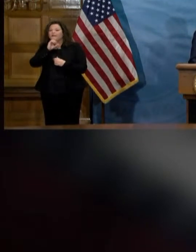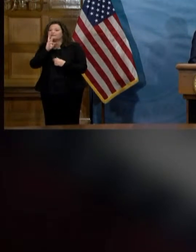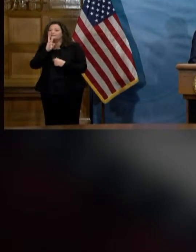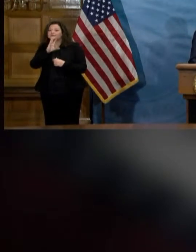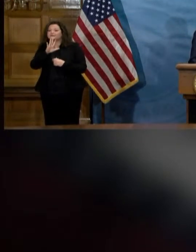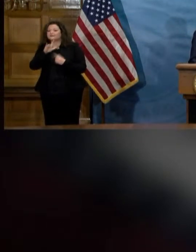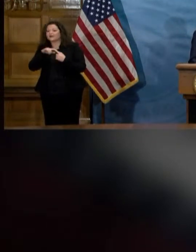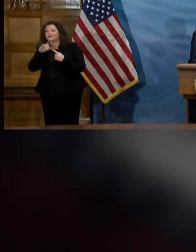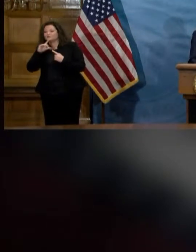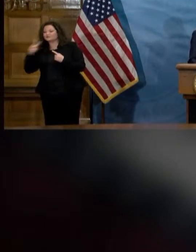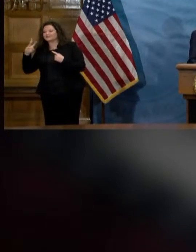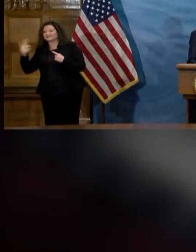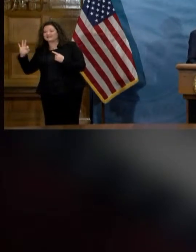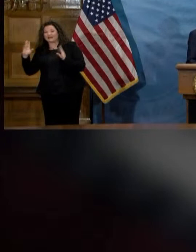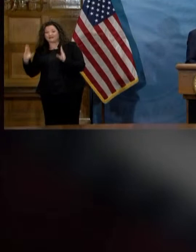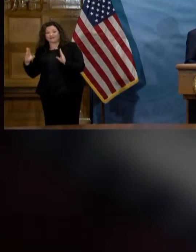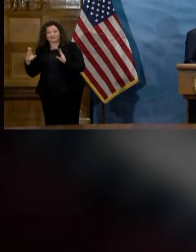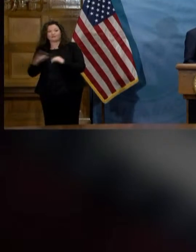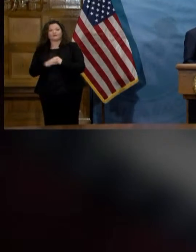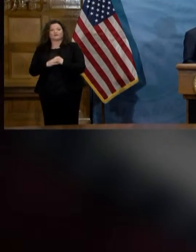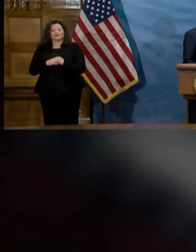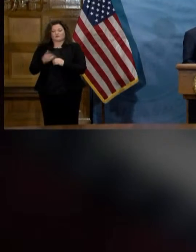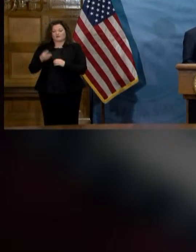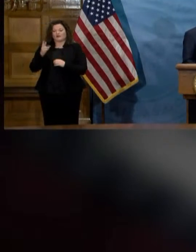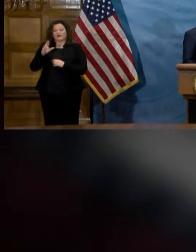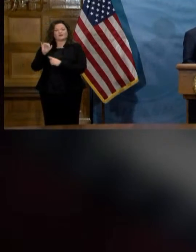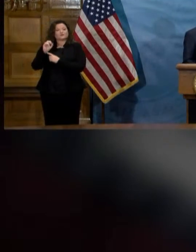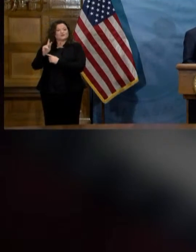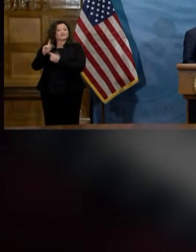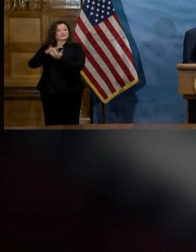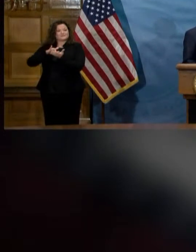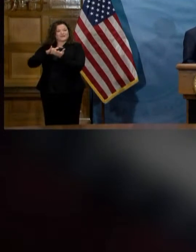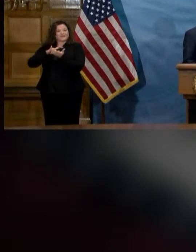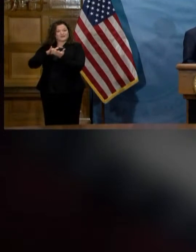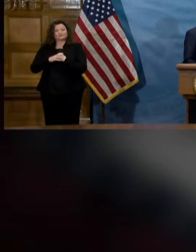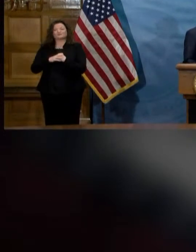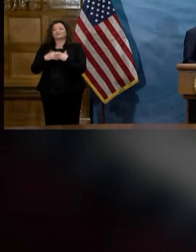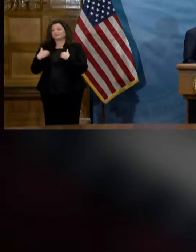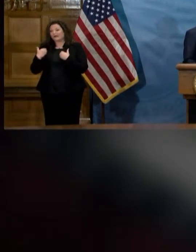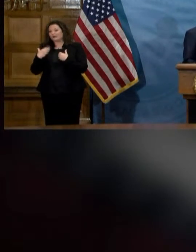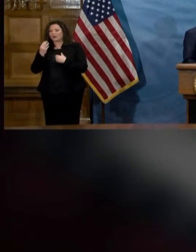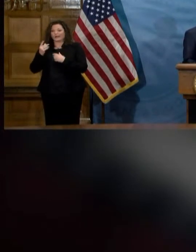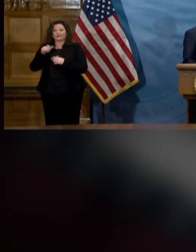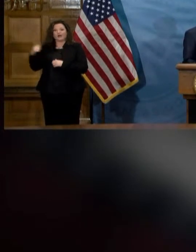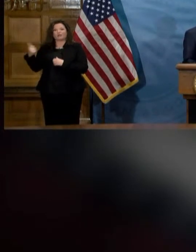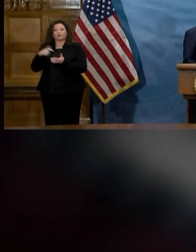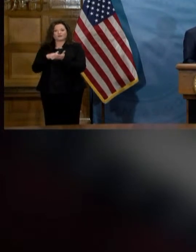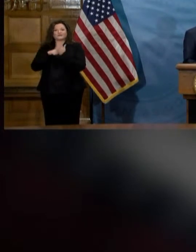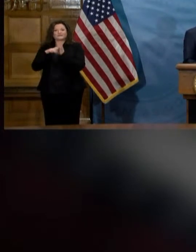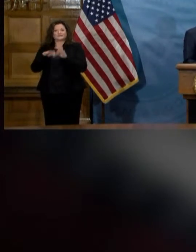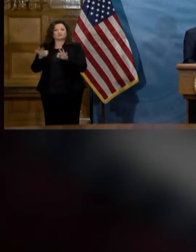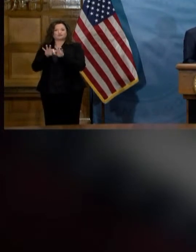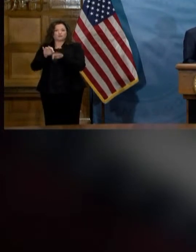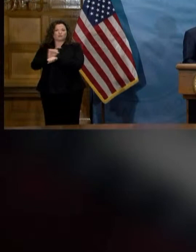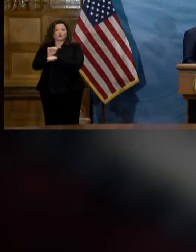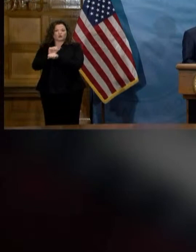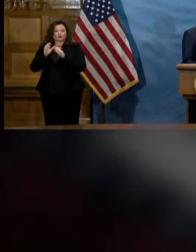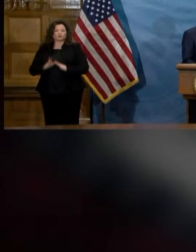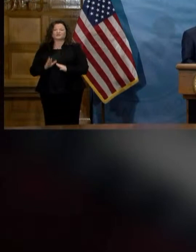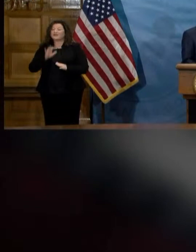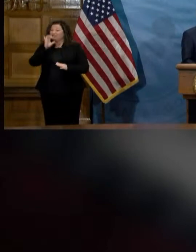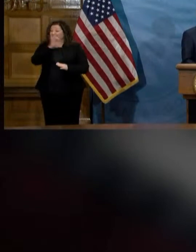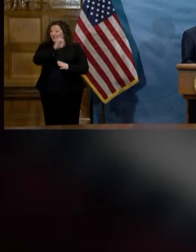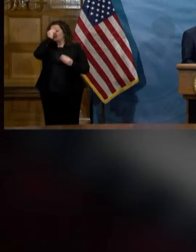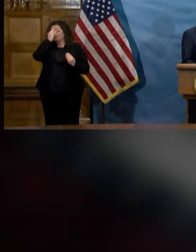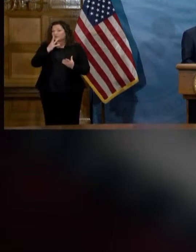to 69, people with high-risk medical conditions that are younger, and others. And this is all on our website. But this